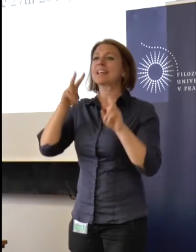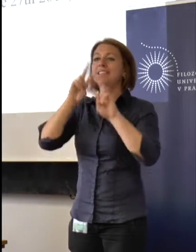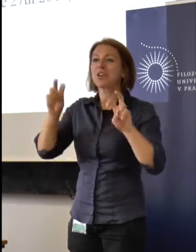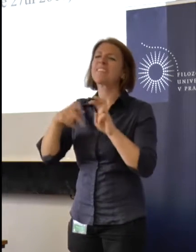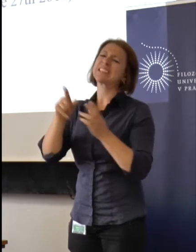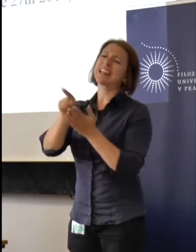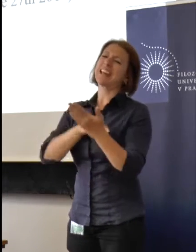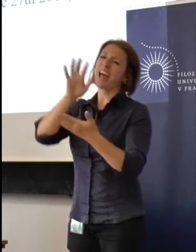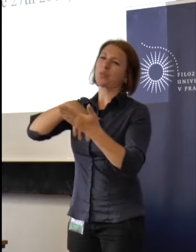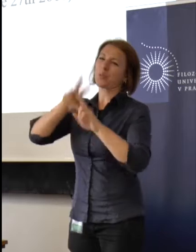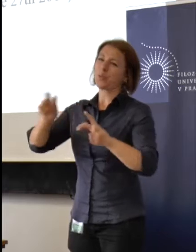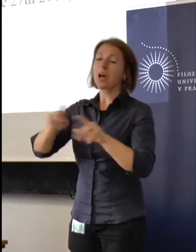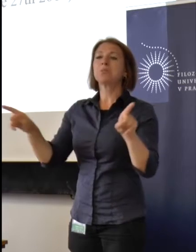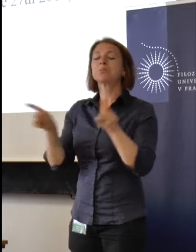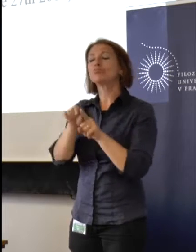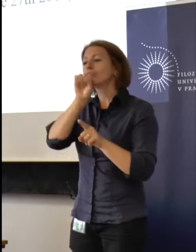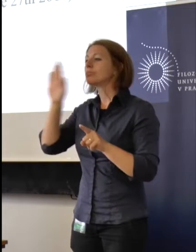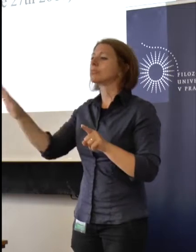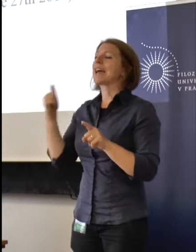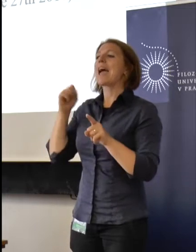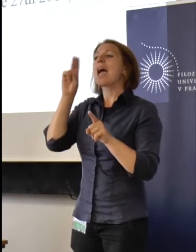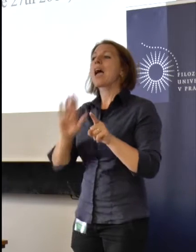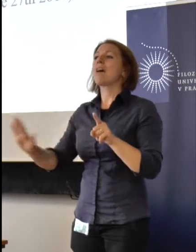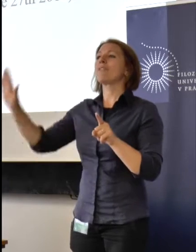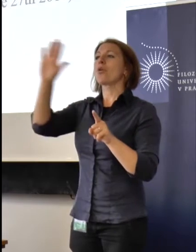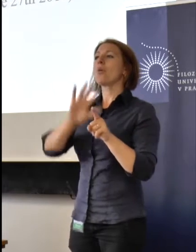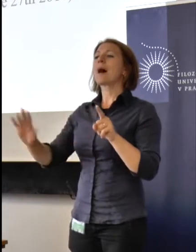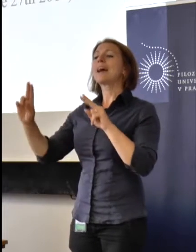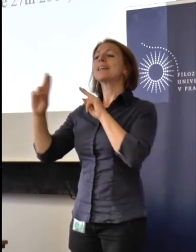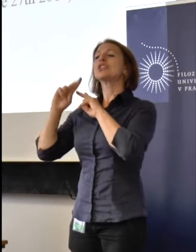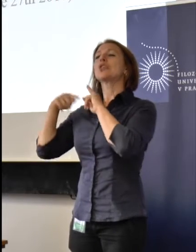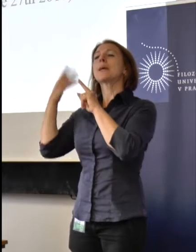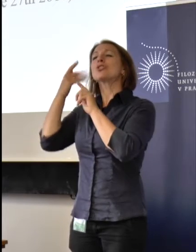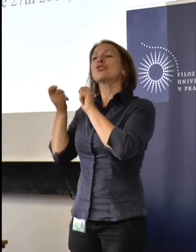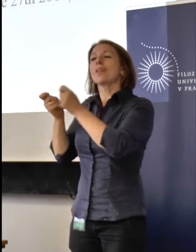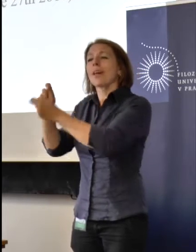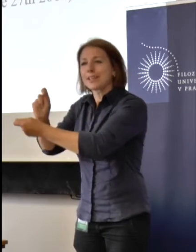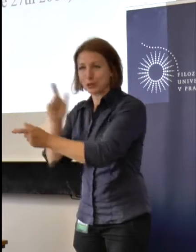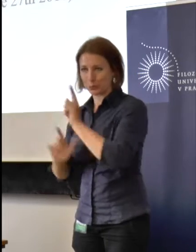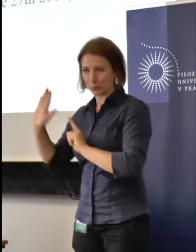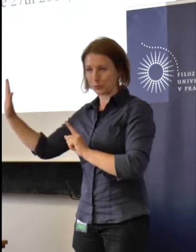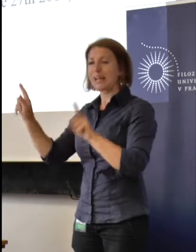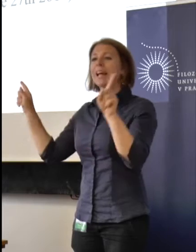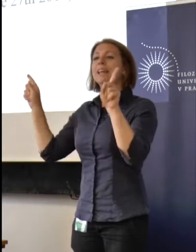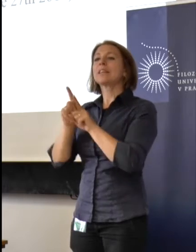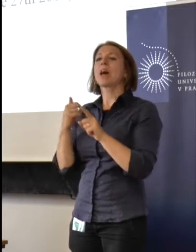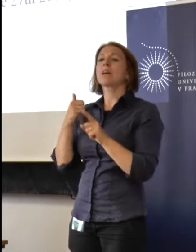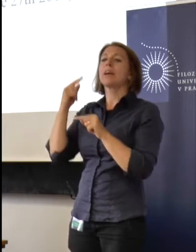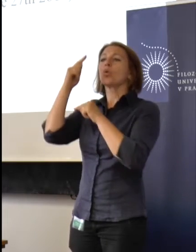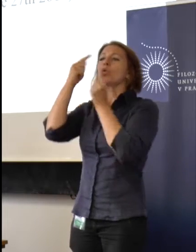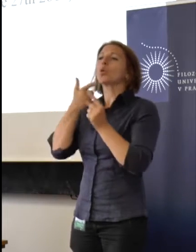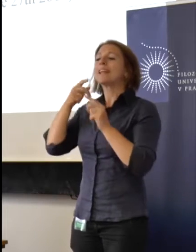history of European linguistic thought, philosophy of language, historical anthropology, language politics, and language